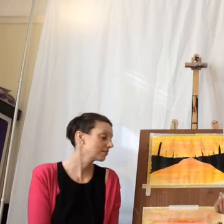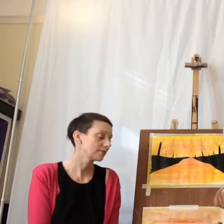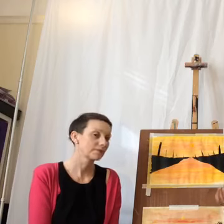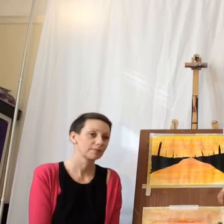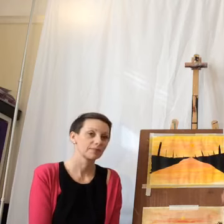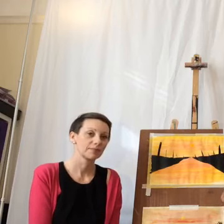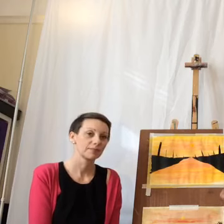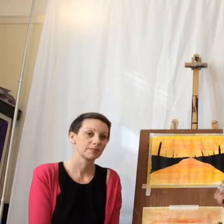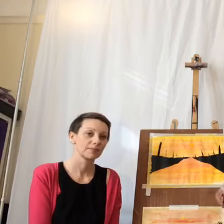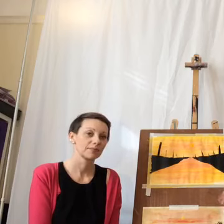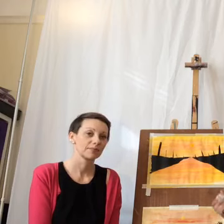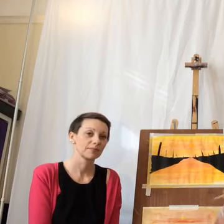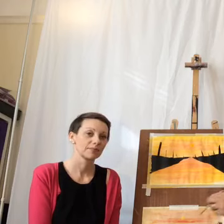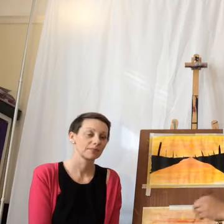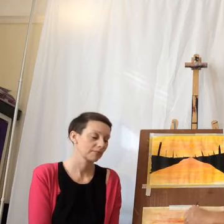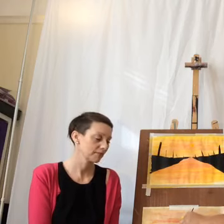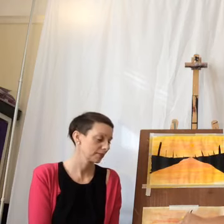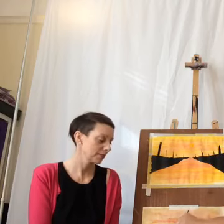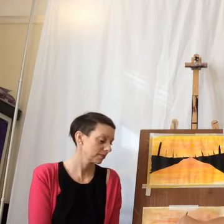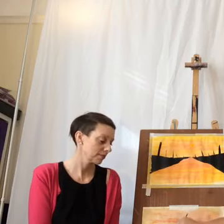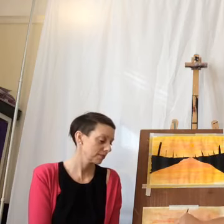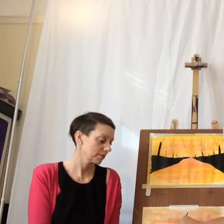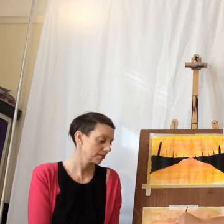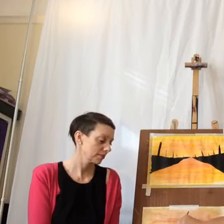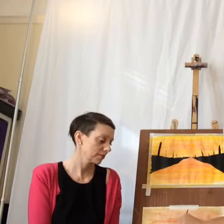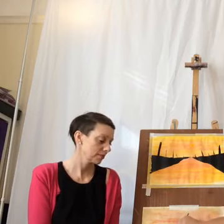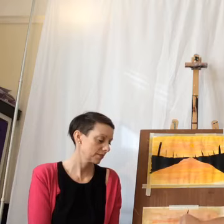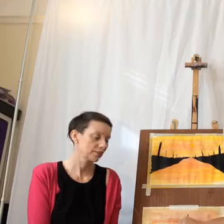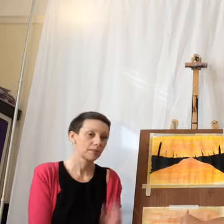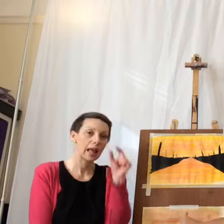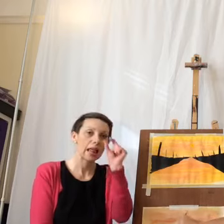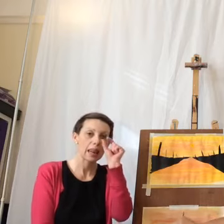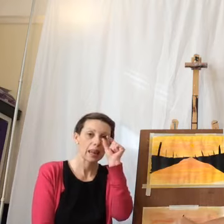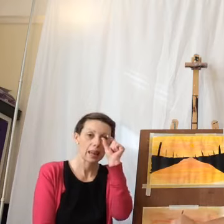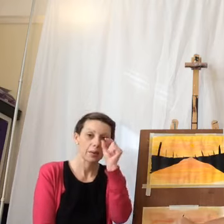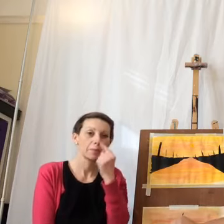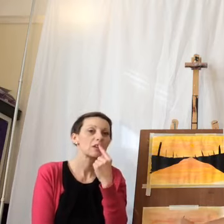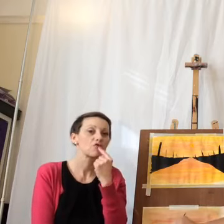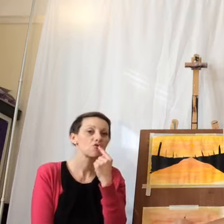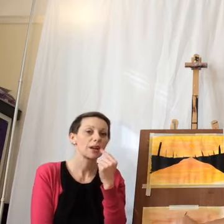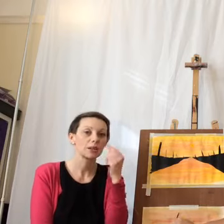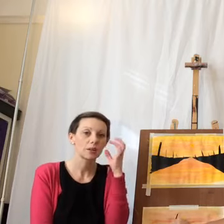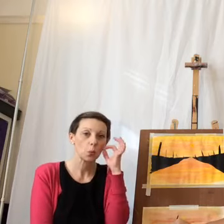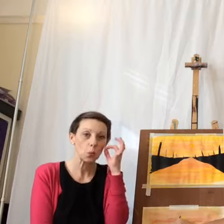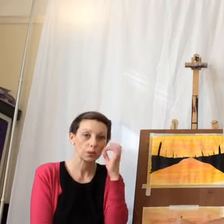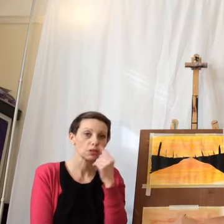And what I like to do with that is get a little bit of red